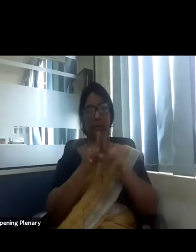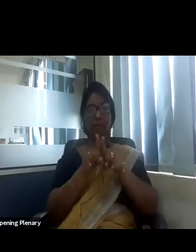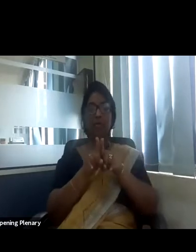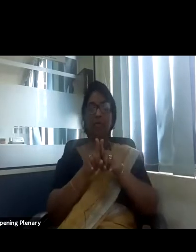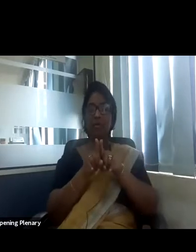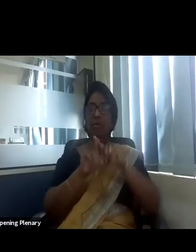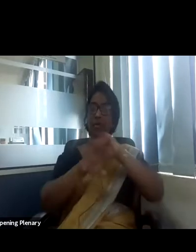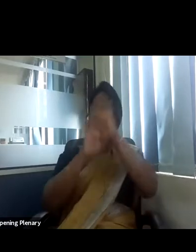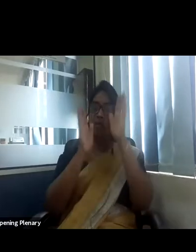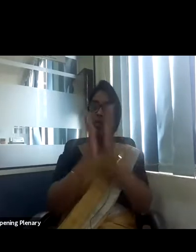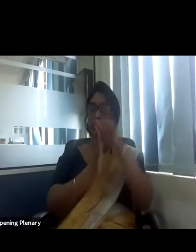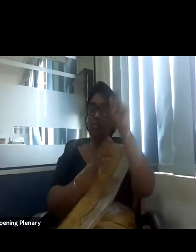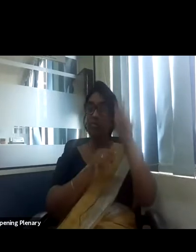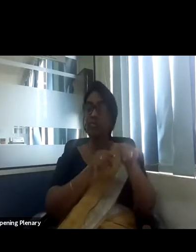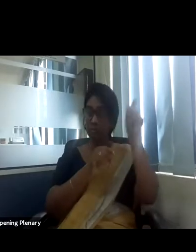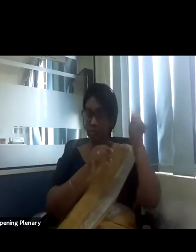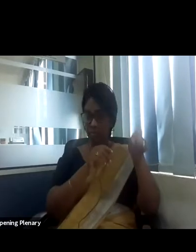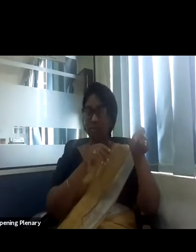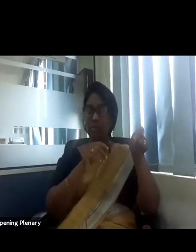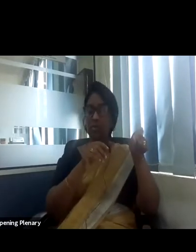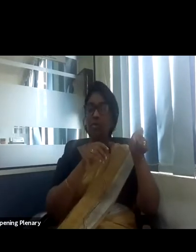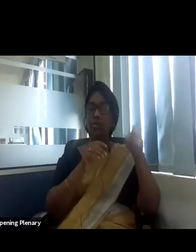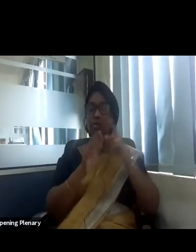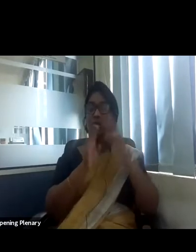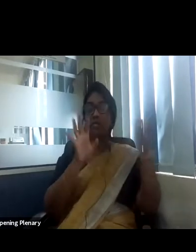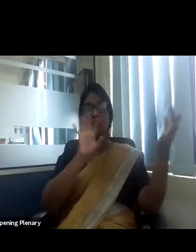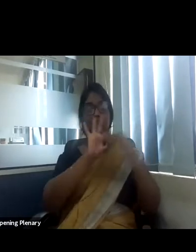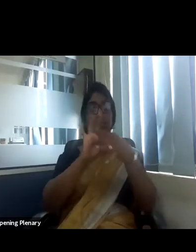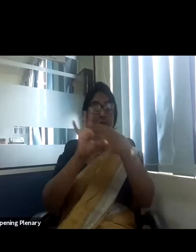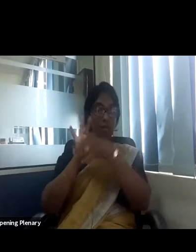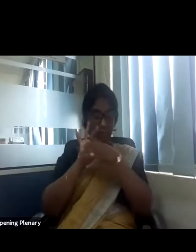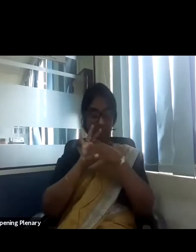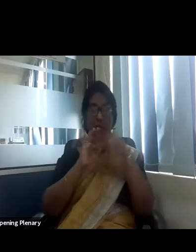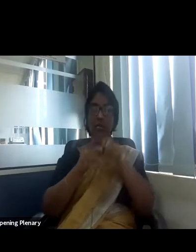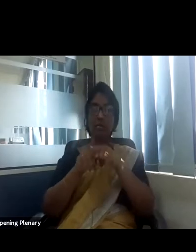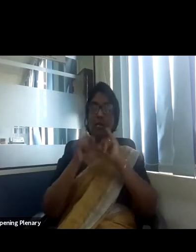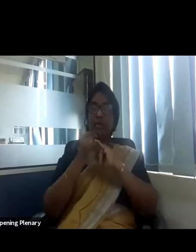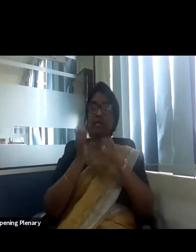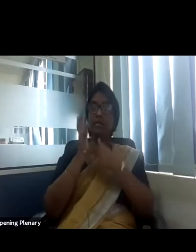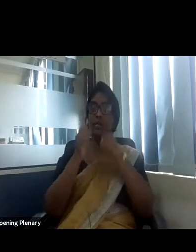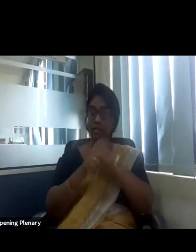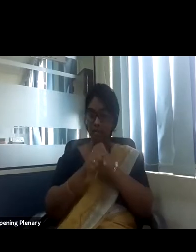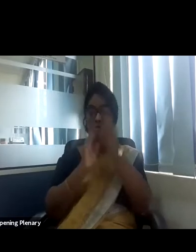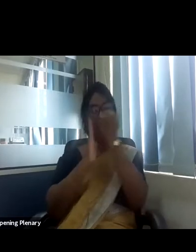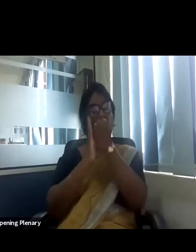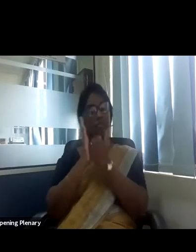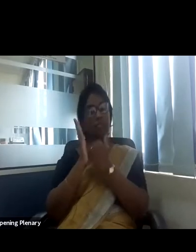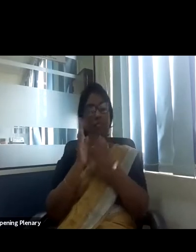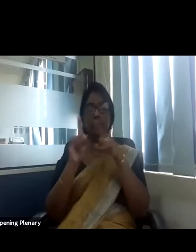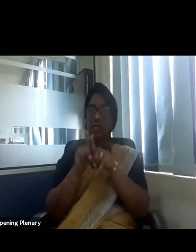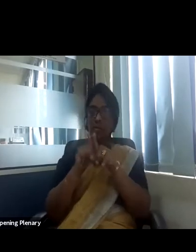by building a strong national ownership of the SDG agenda. Furthermore, dedicated